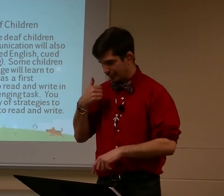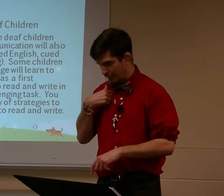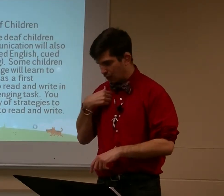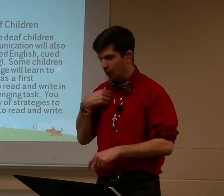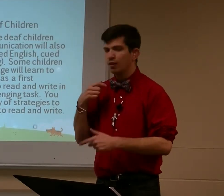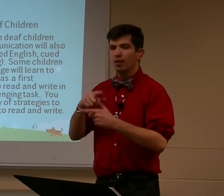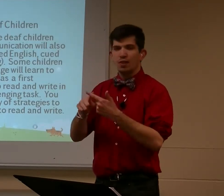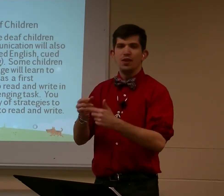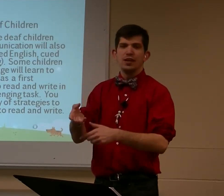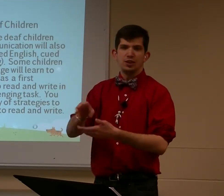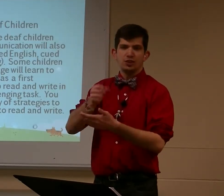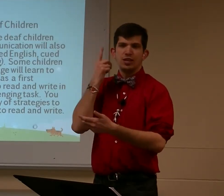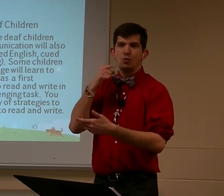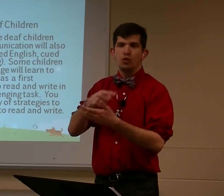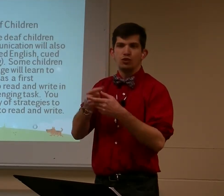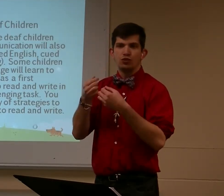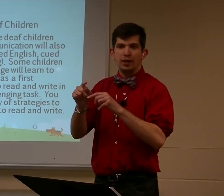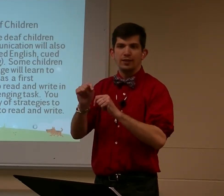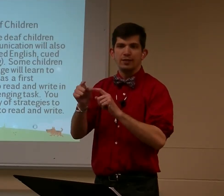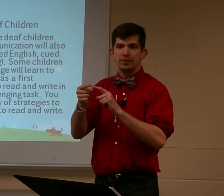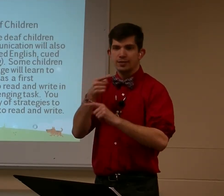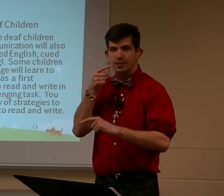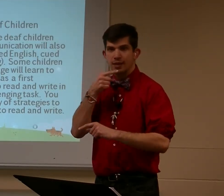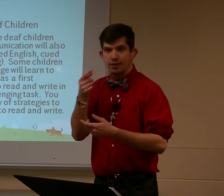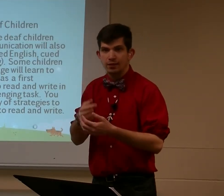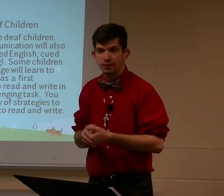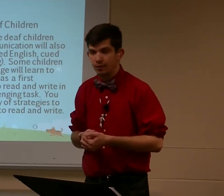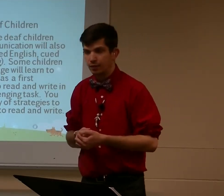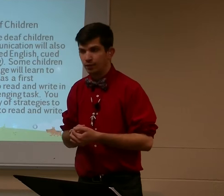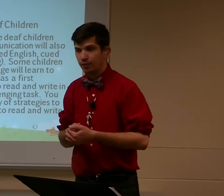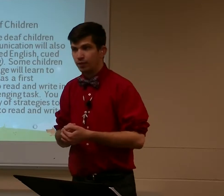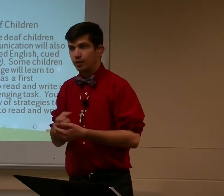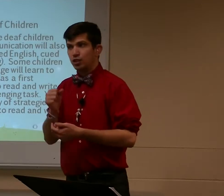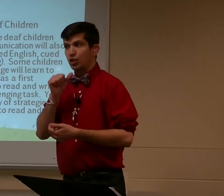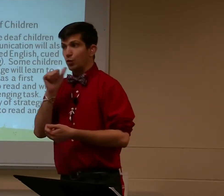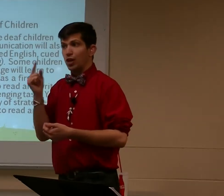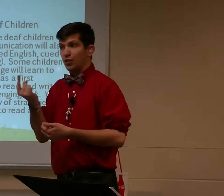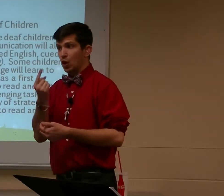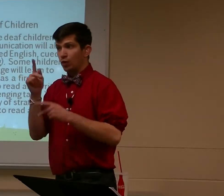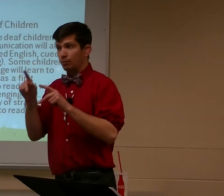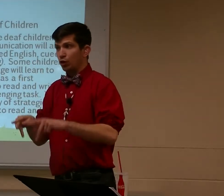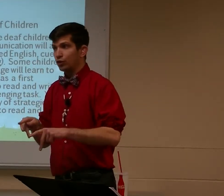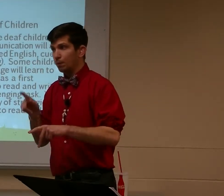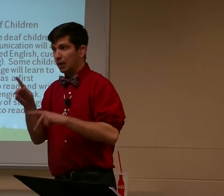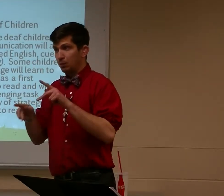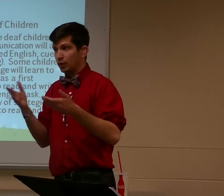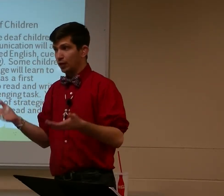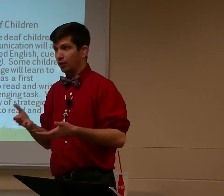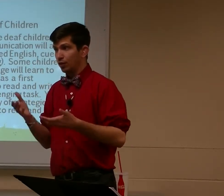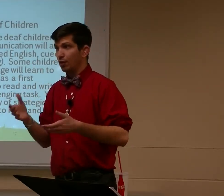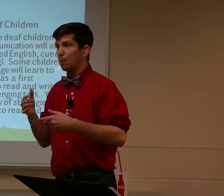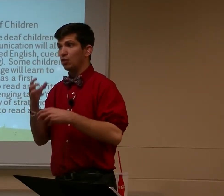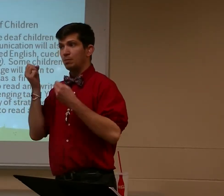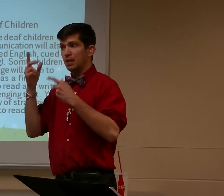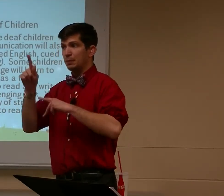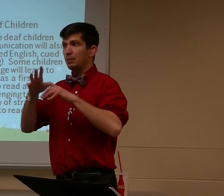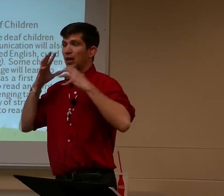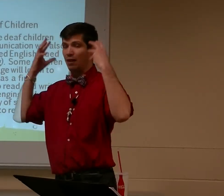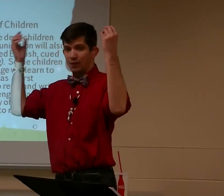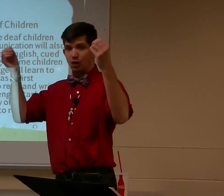myself, then I understand what they're trying to say. So we're not the only people here But there's many people out there who